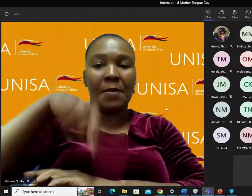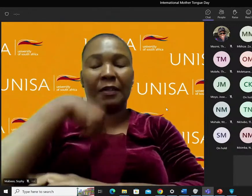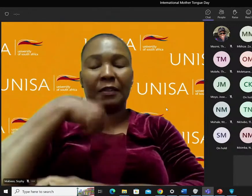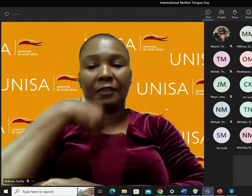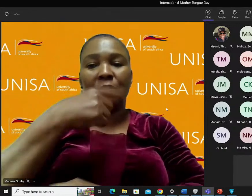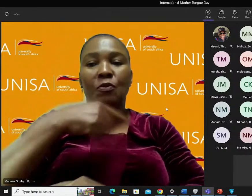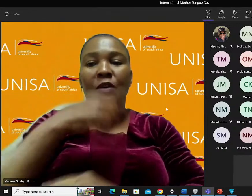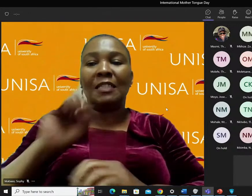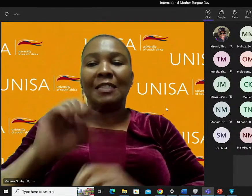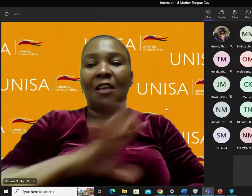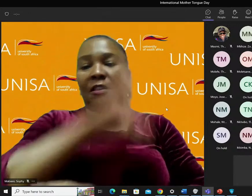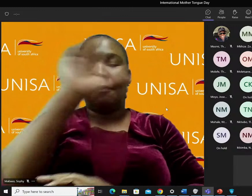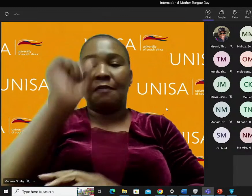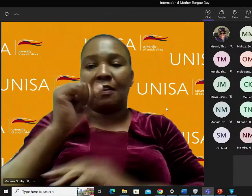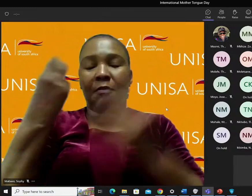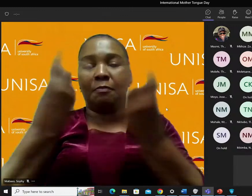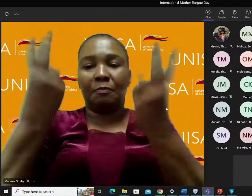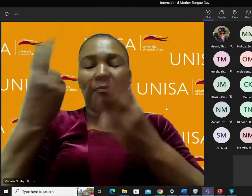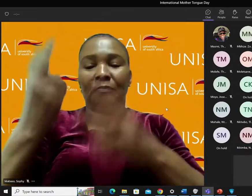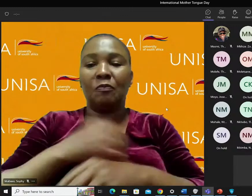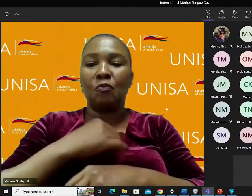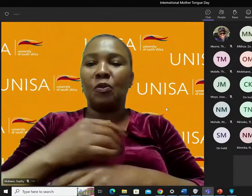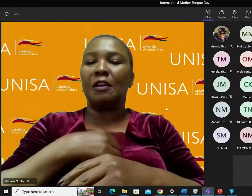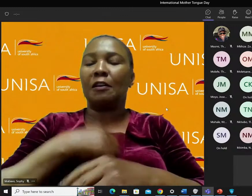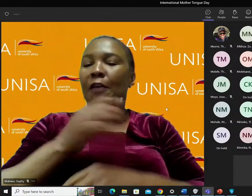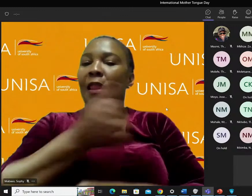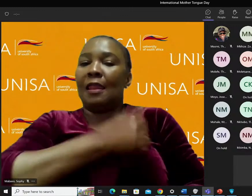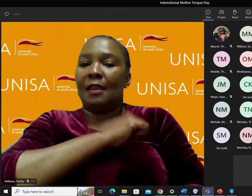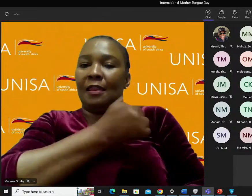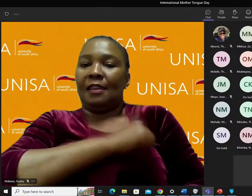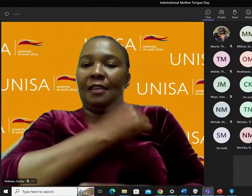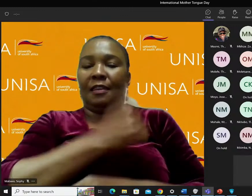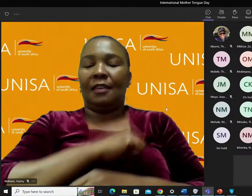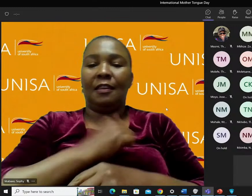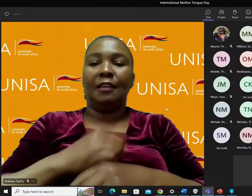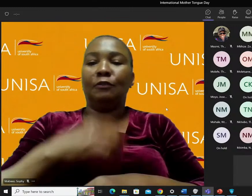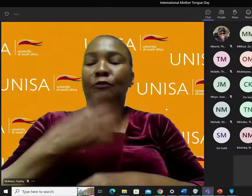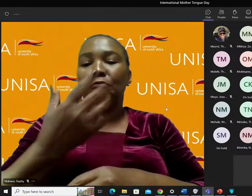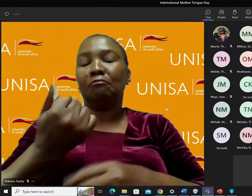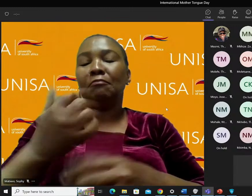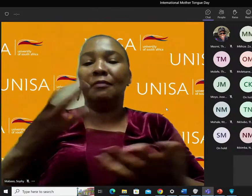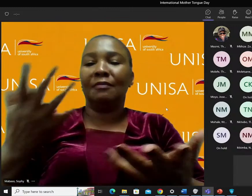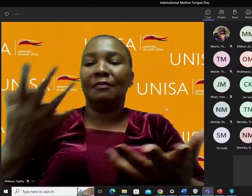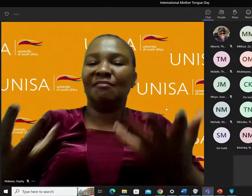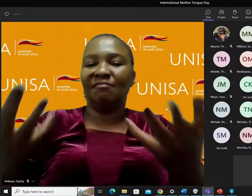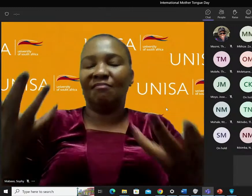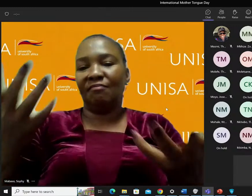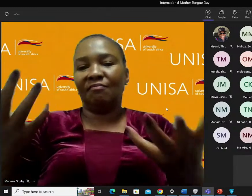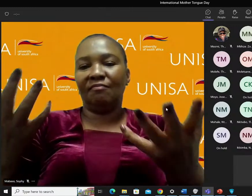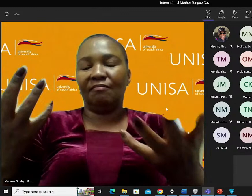South Africans, we are very, very fortunate to be a